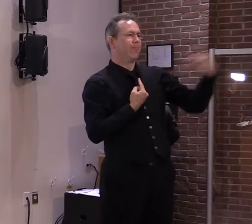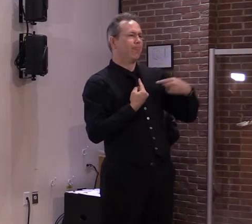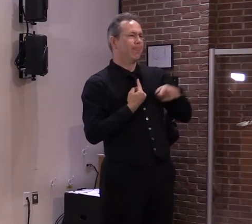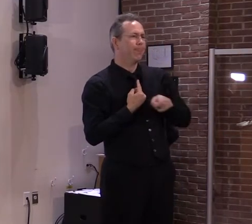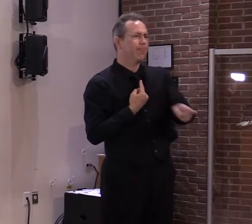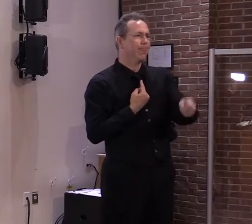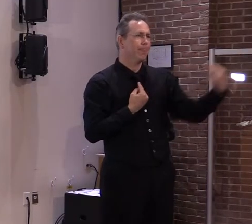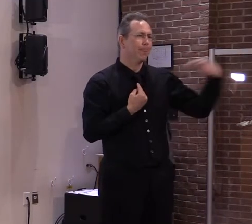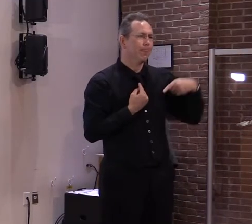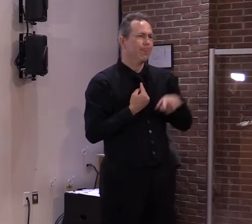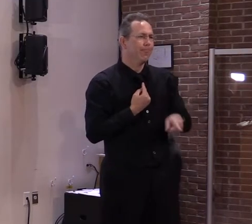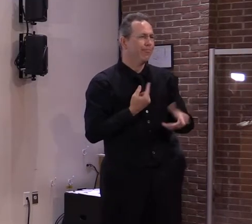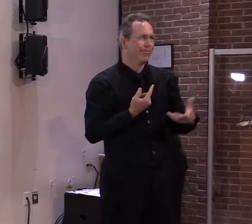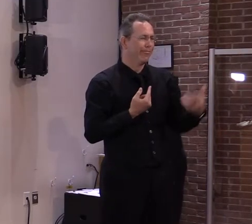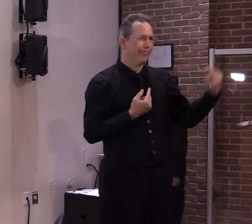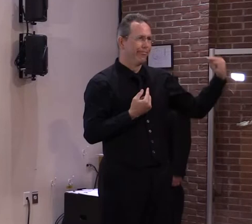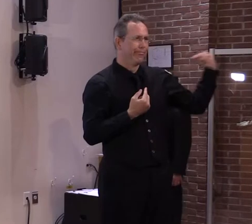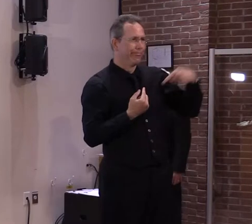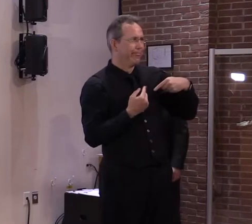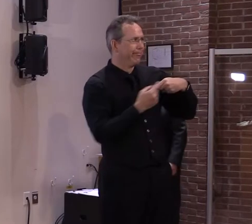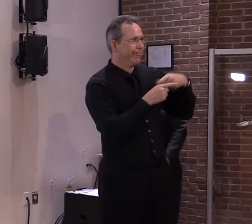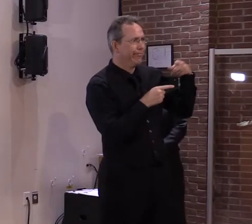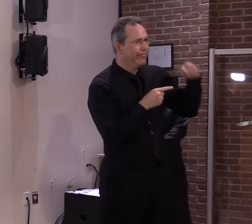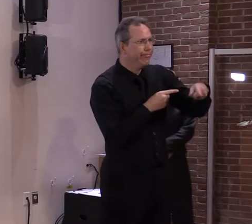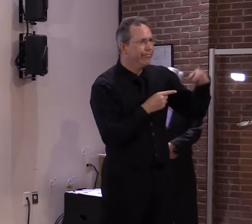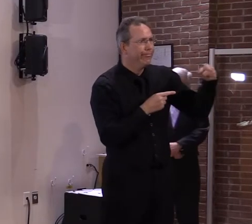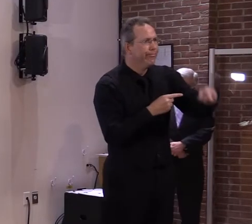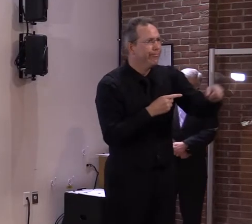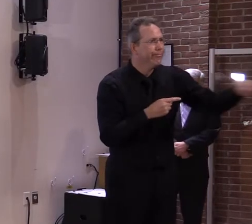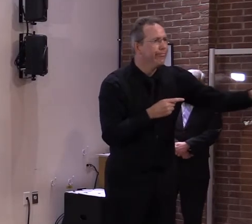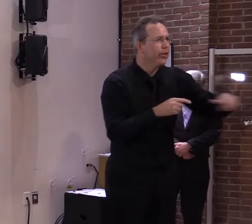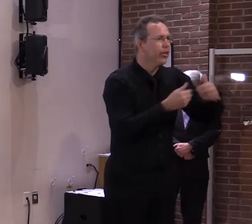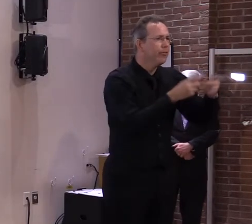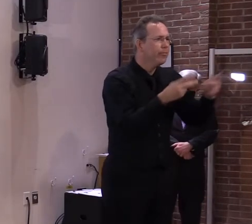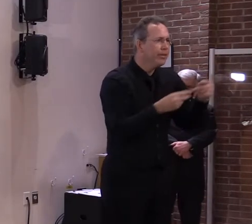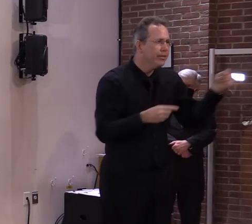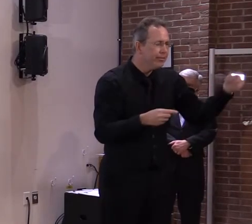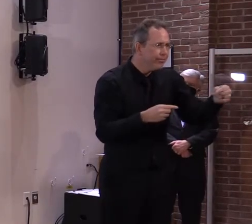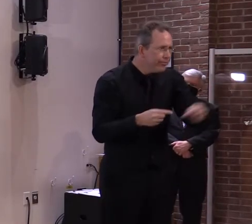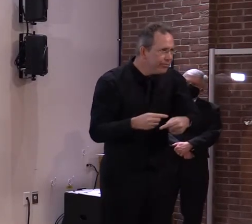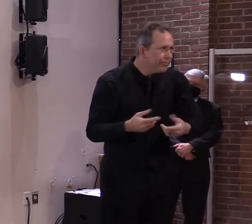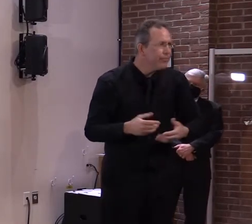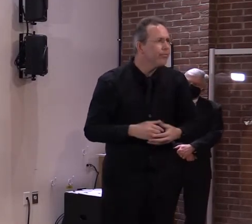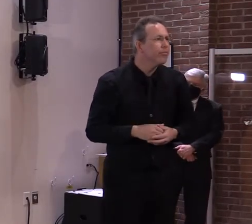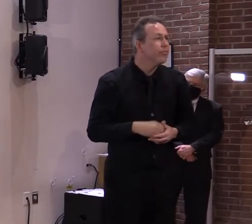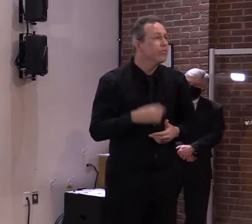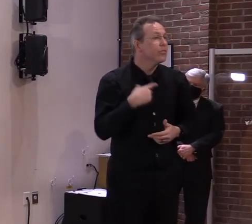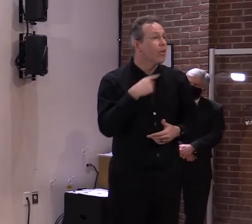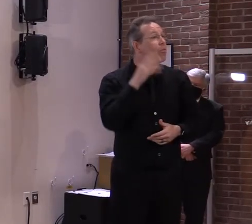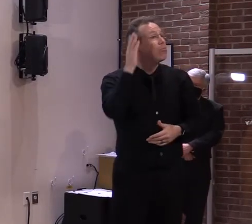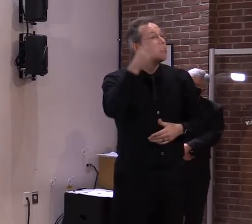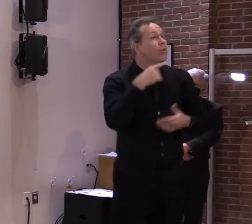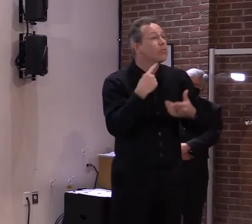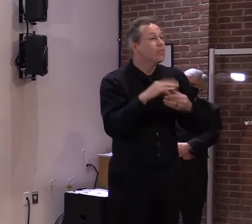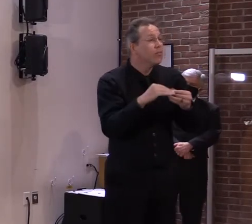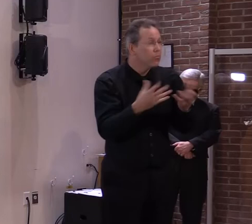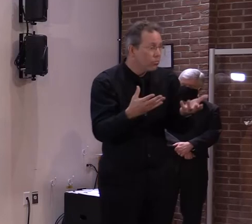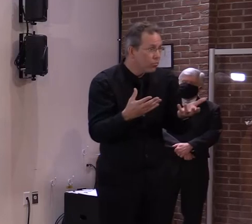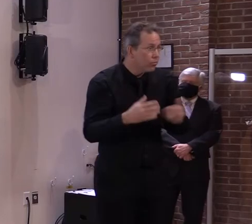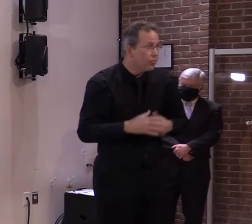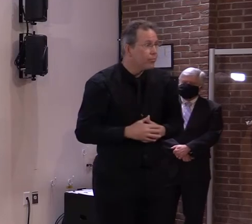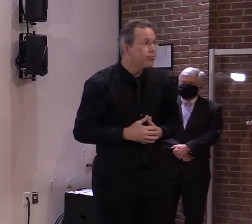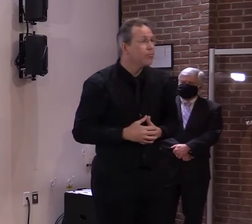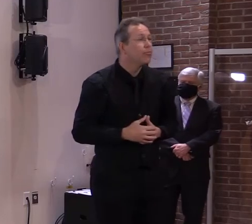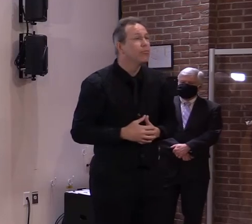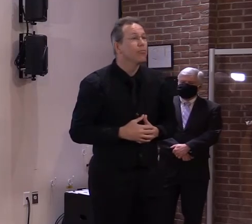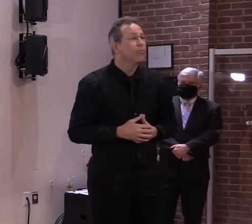and we're just going to have to soldier through this. But I will say, on the other side of this, and Dr. Levine and Secretary